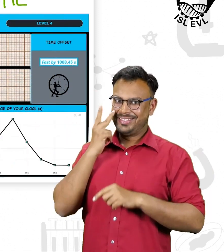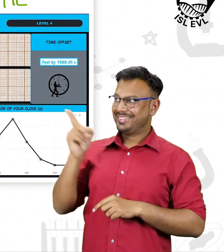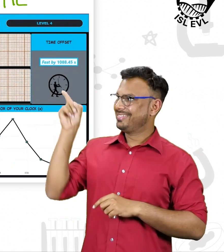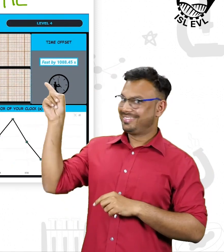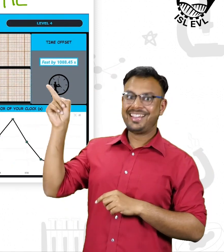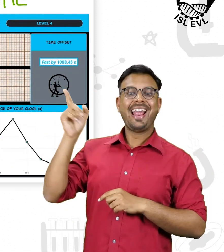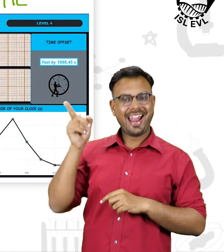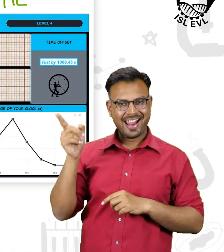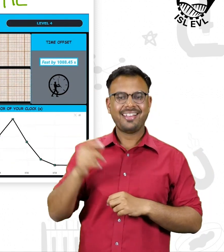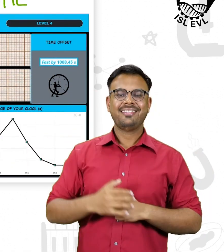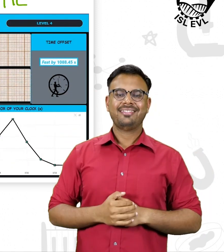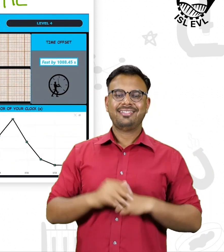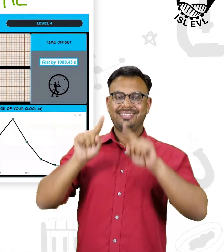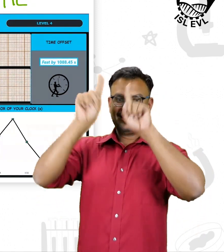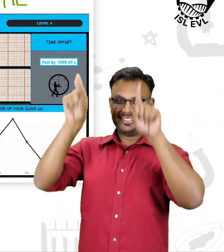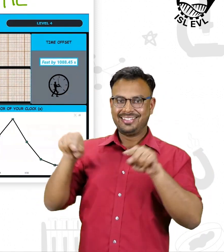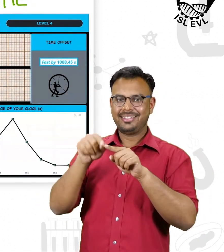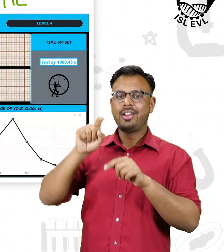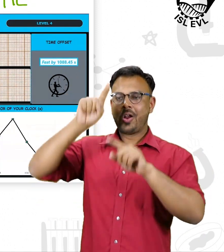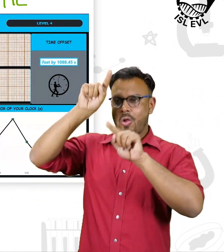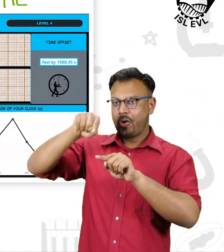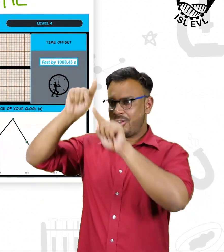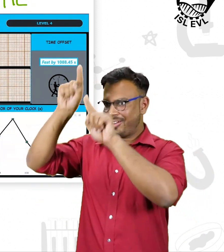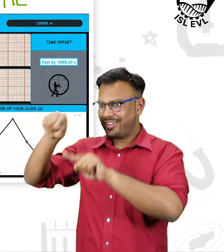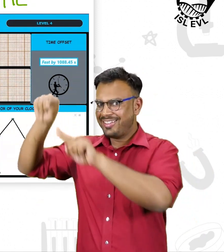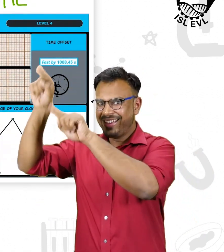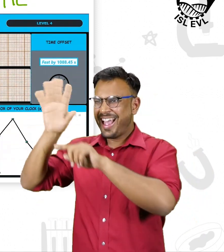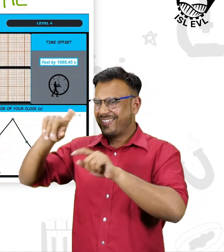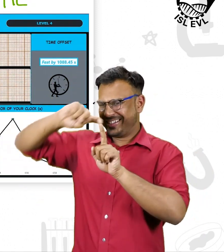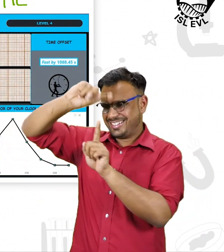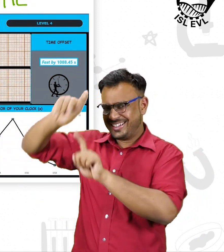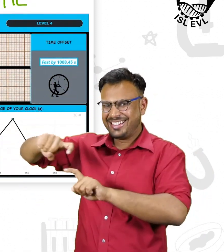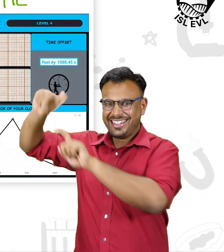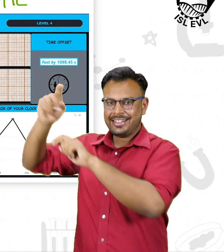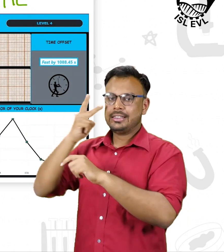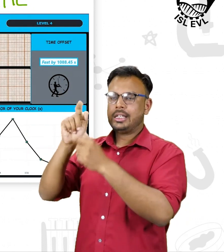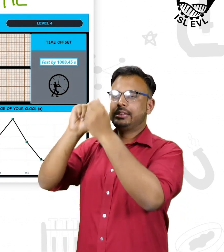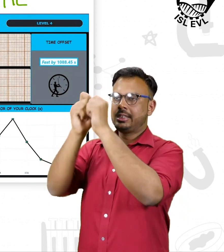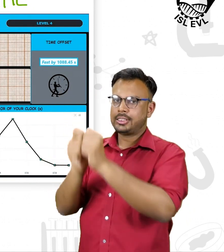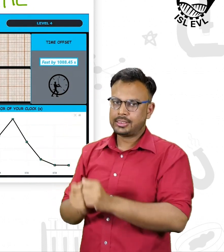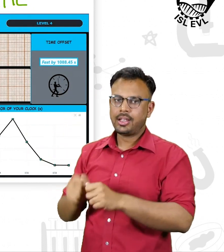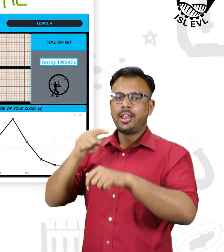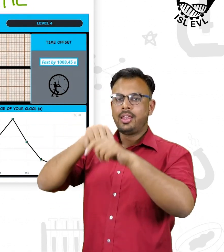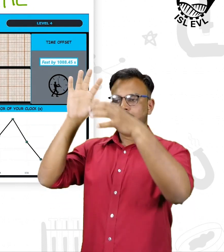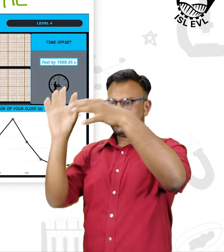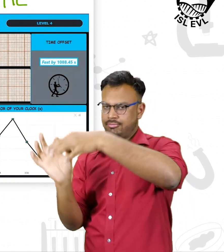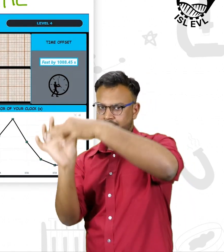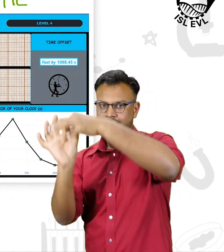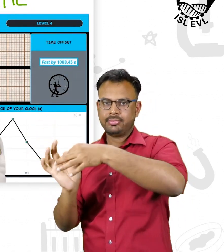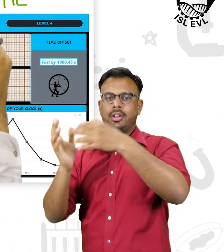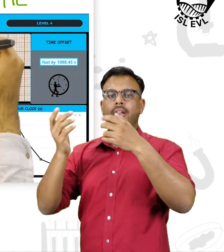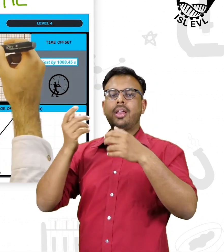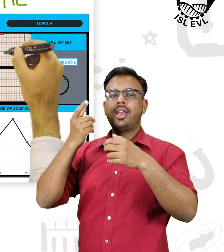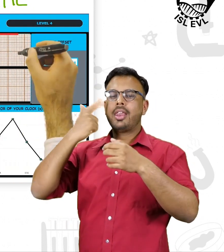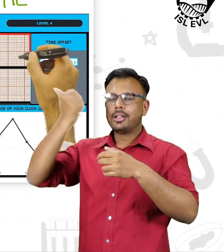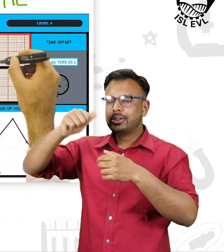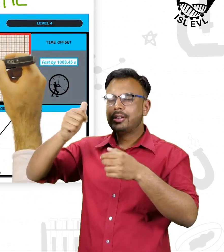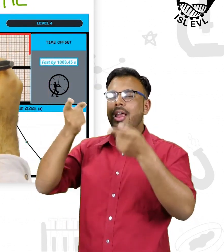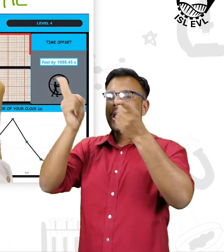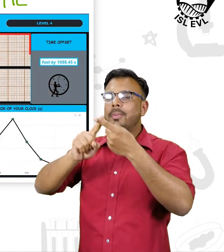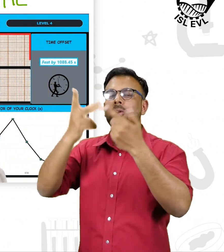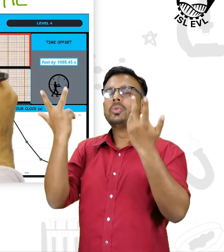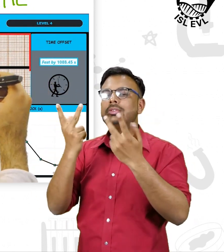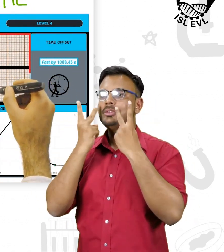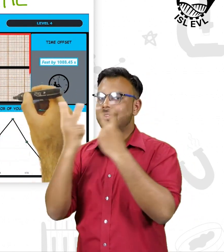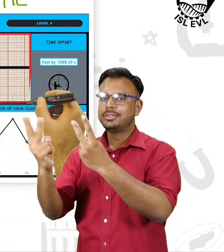Overview of The game. This is The reference oscillator's frequency. This is The reference signal. This is The test signal.